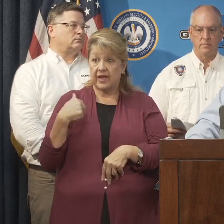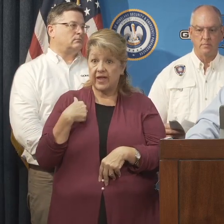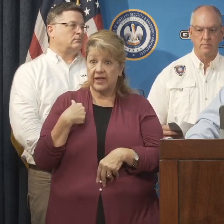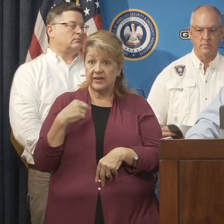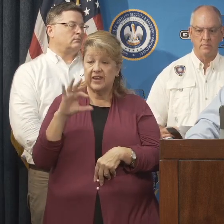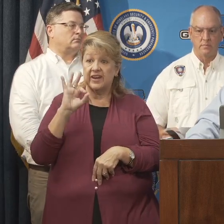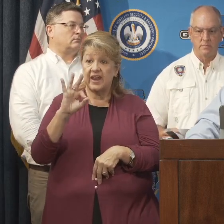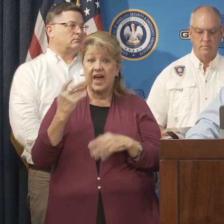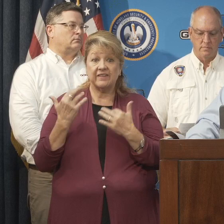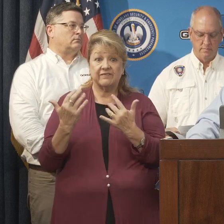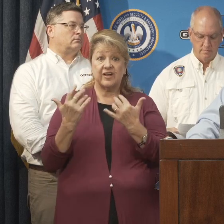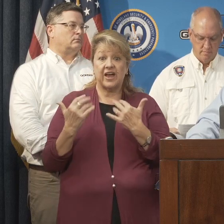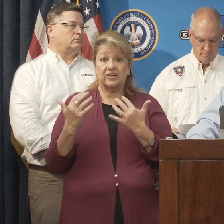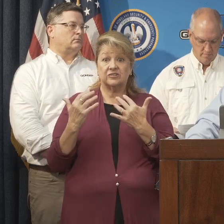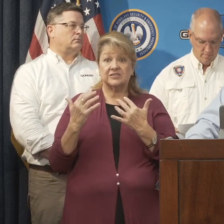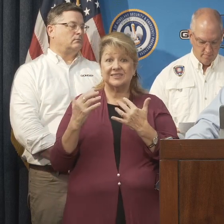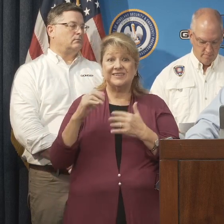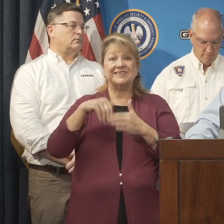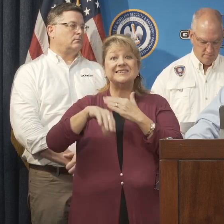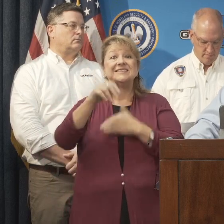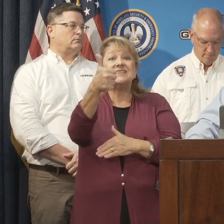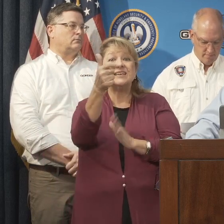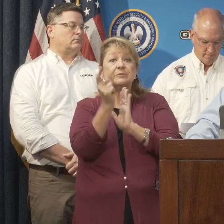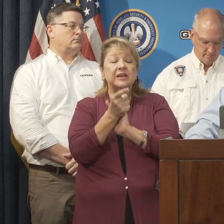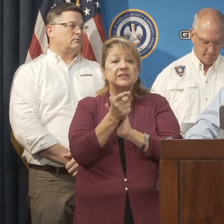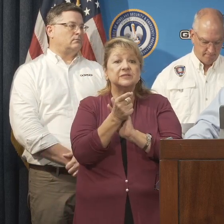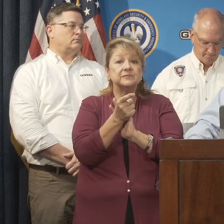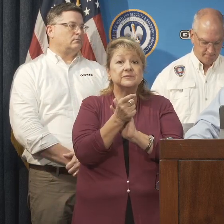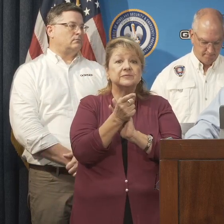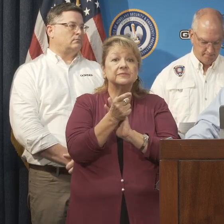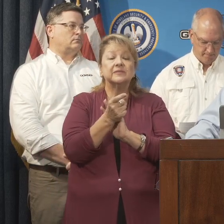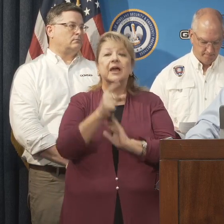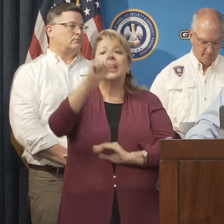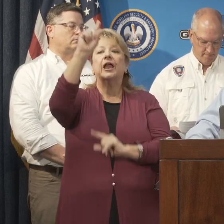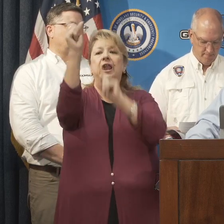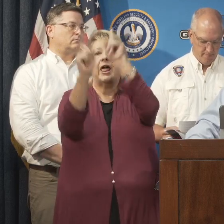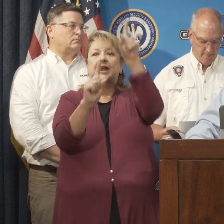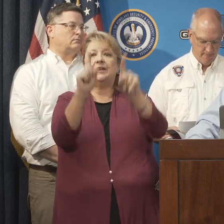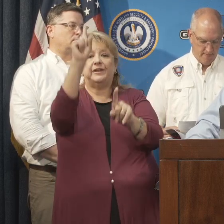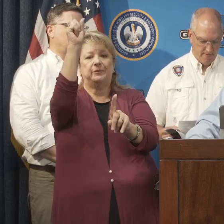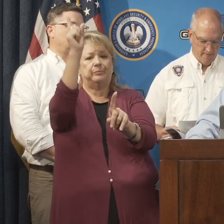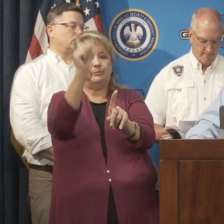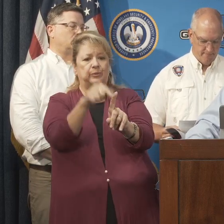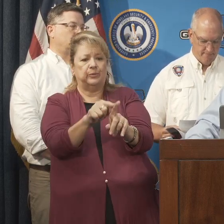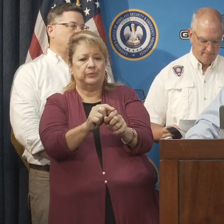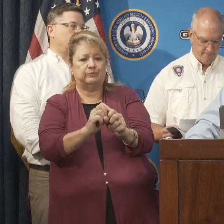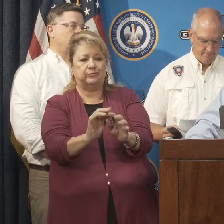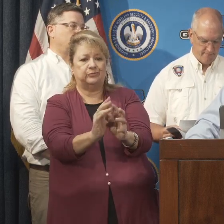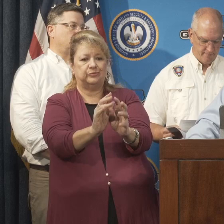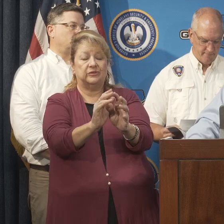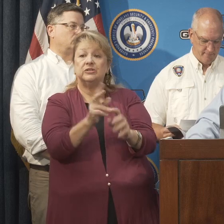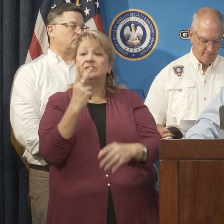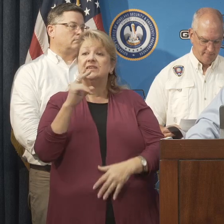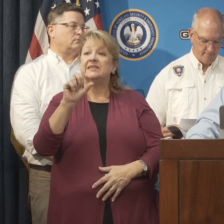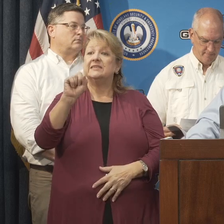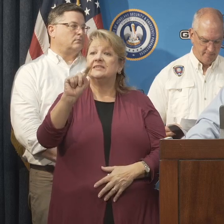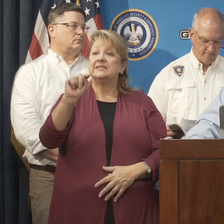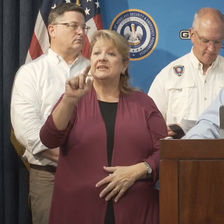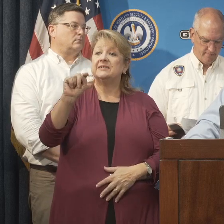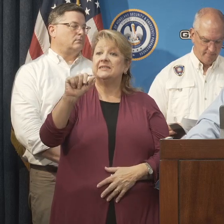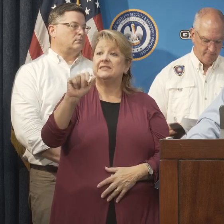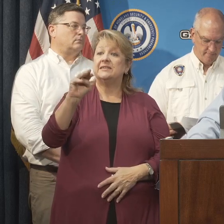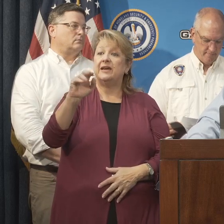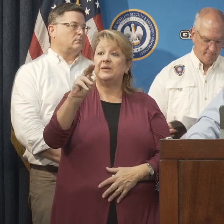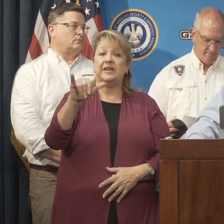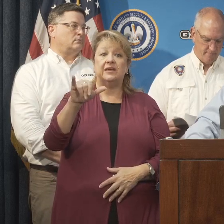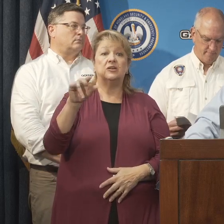9 fires in 10 minutes, most of which were lightning strikes. And so if you look at the fire that hit St. Tammany Parish, 200